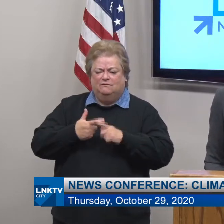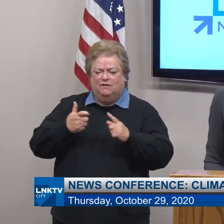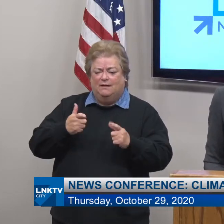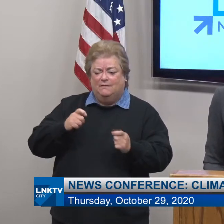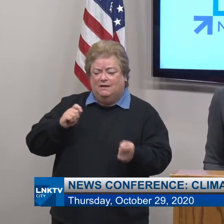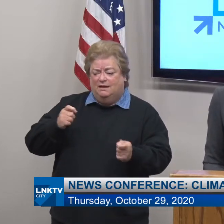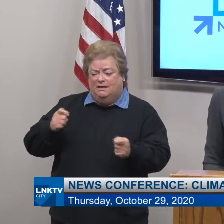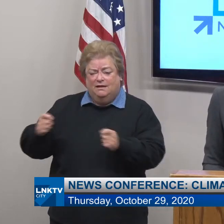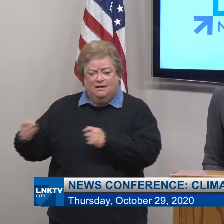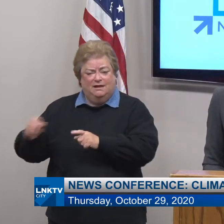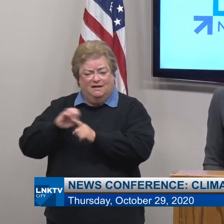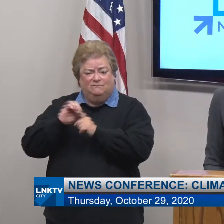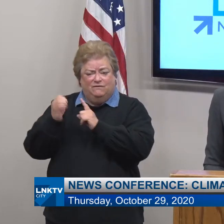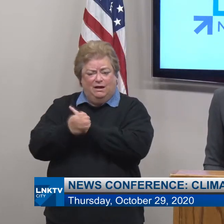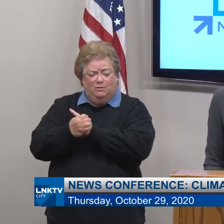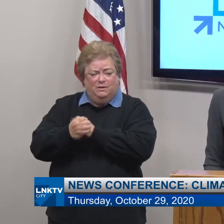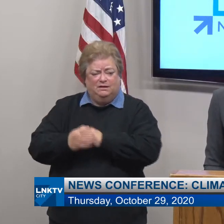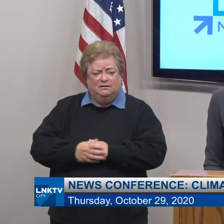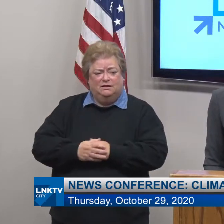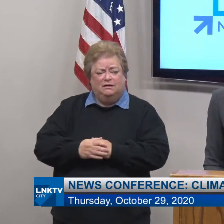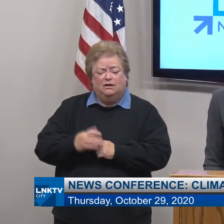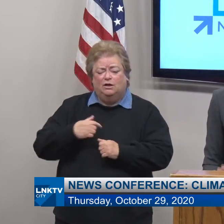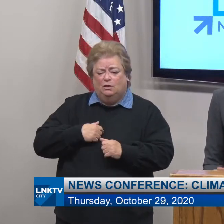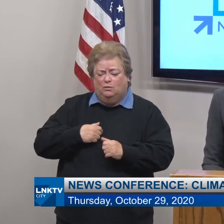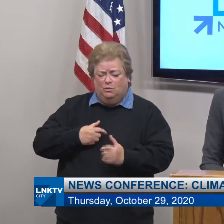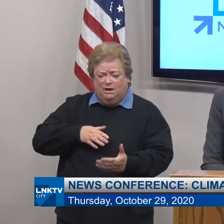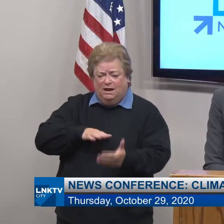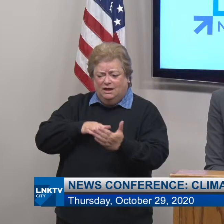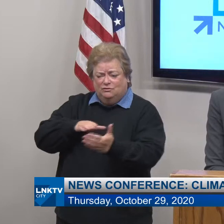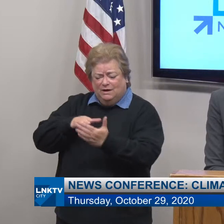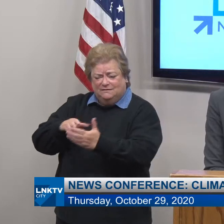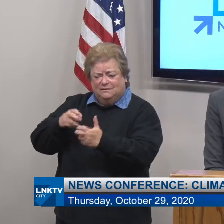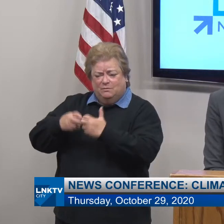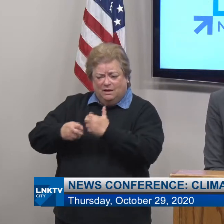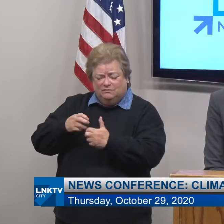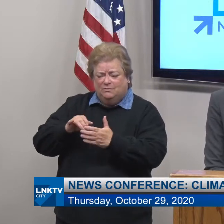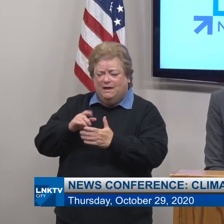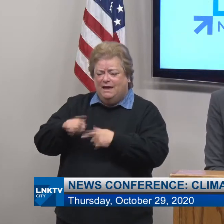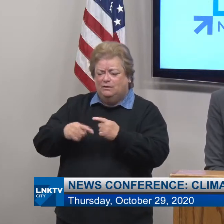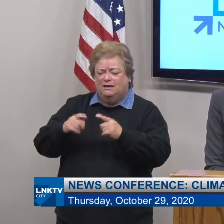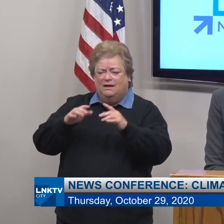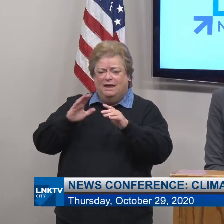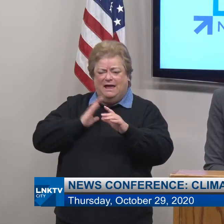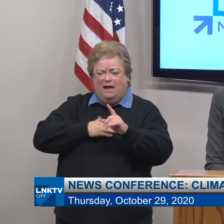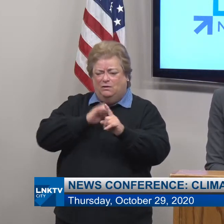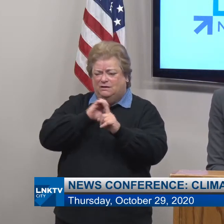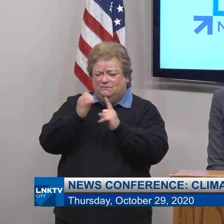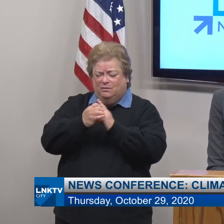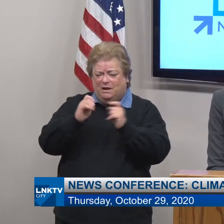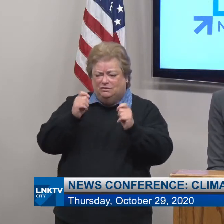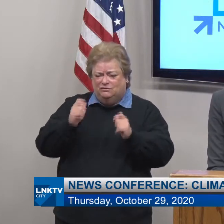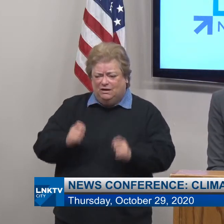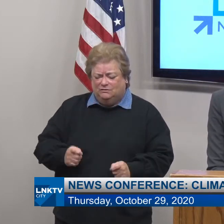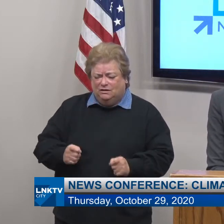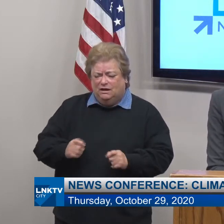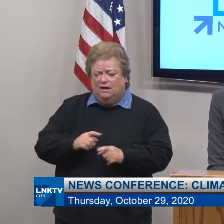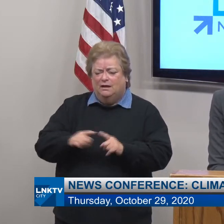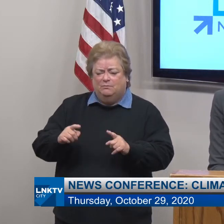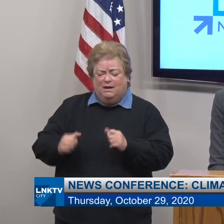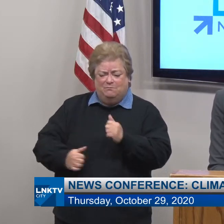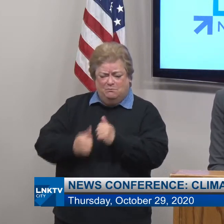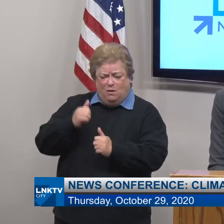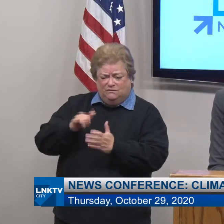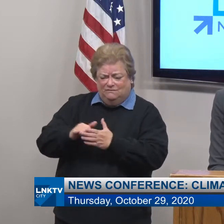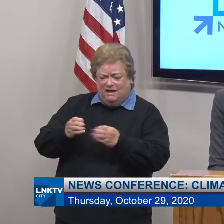environment. And while the plan addresses issues and impacts brought on by a rapidly changing environment, the thrust of this effort